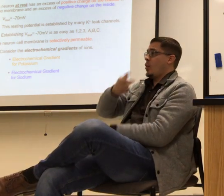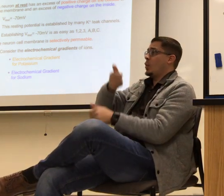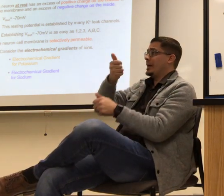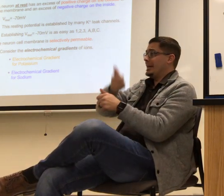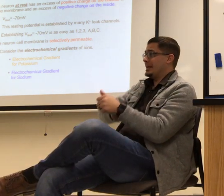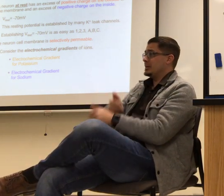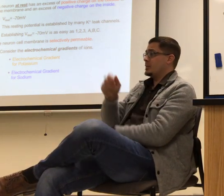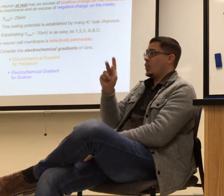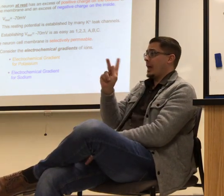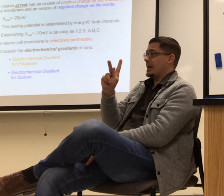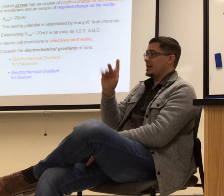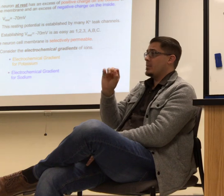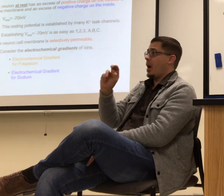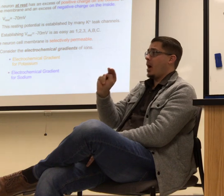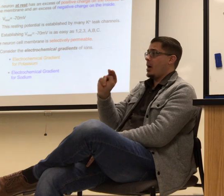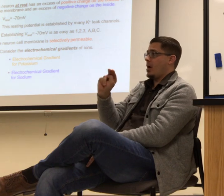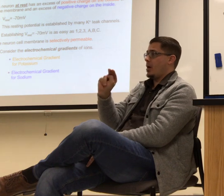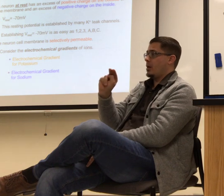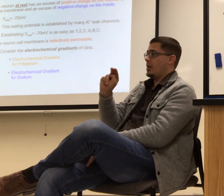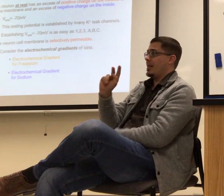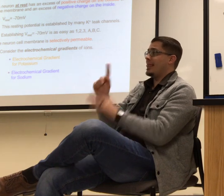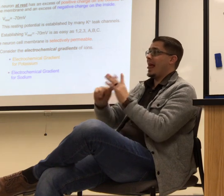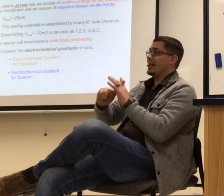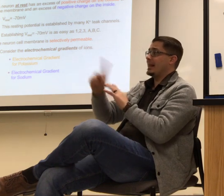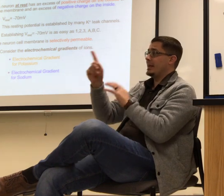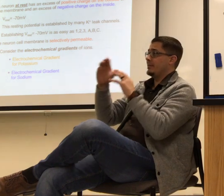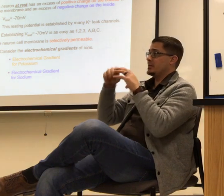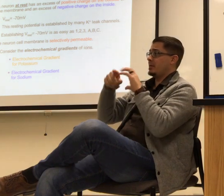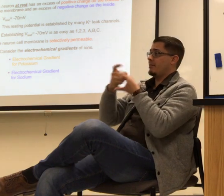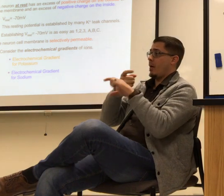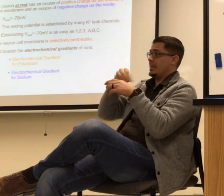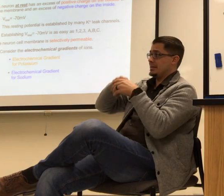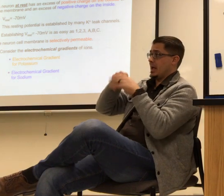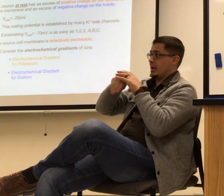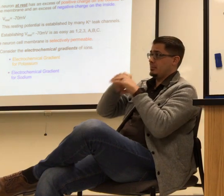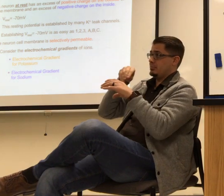potassium that leaves,